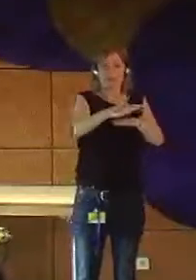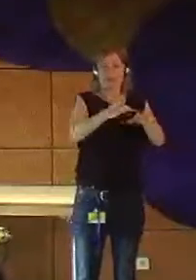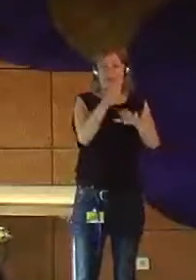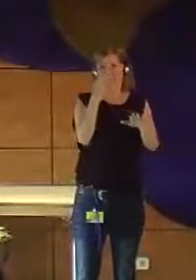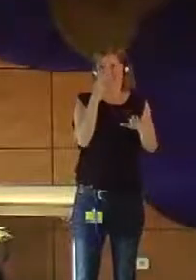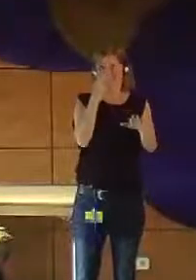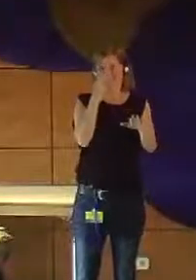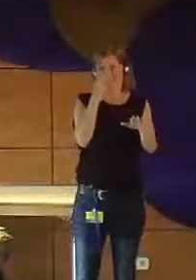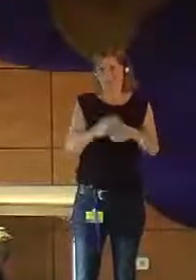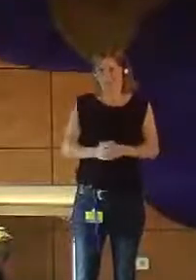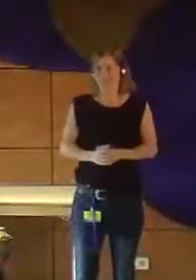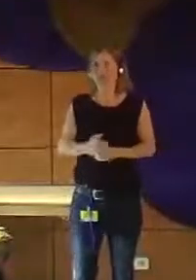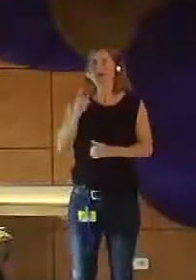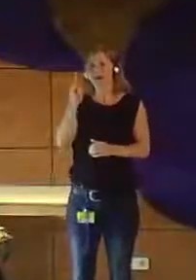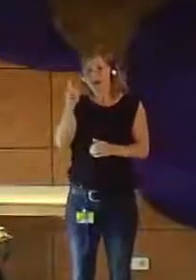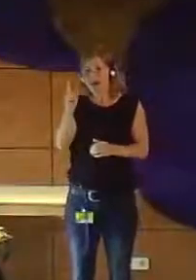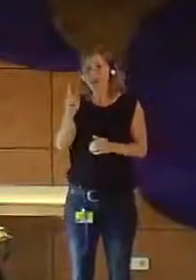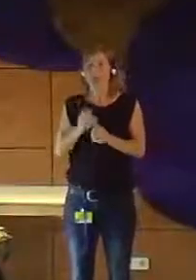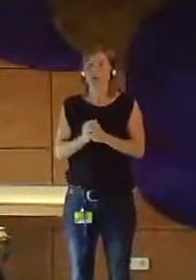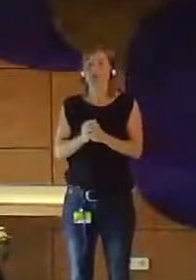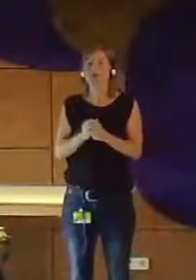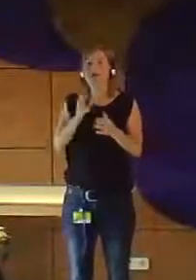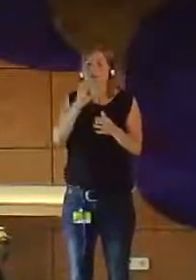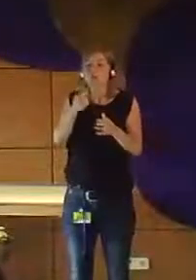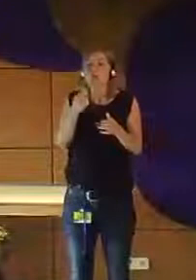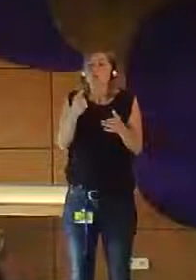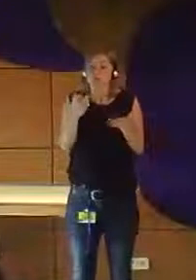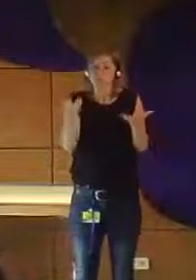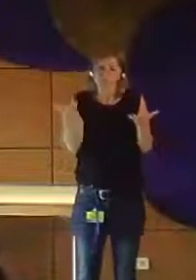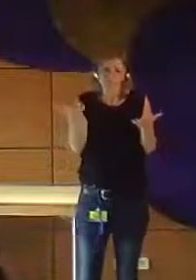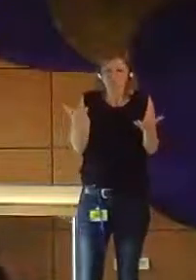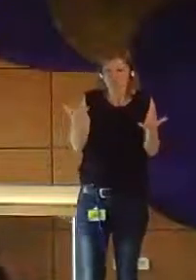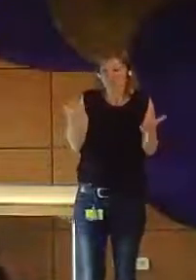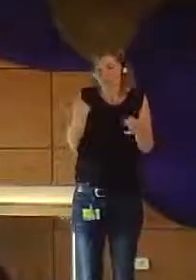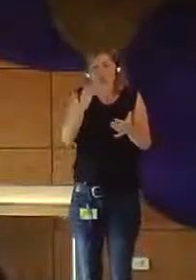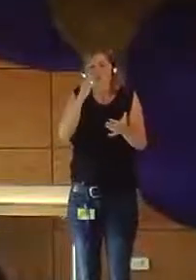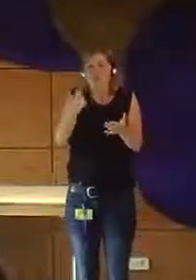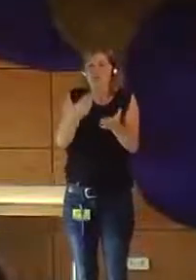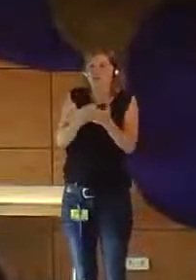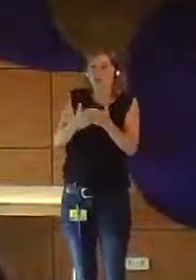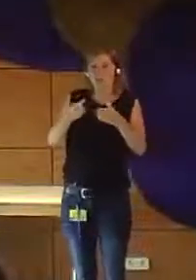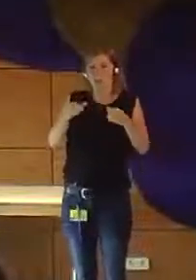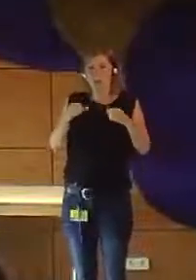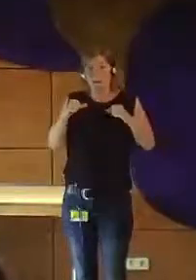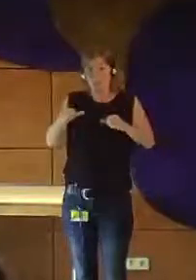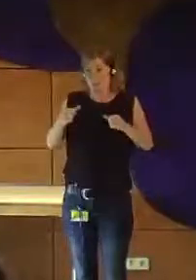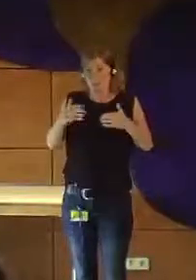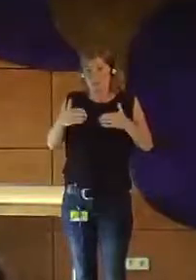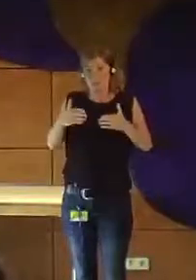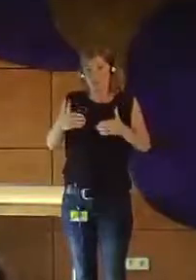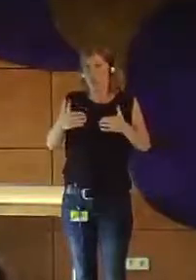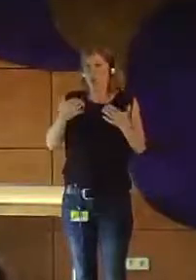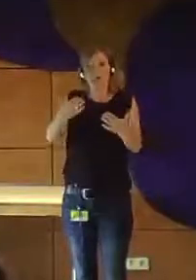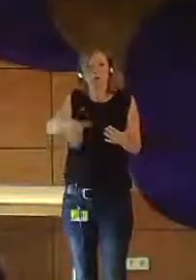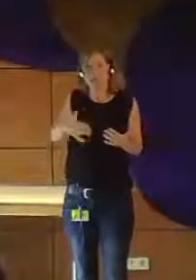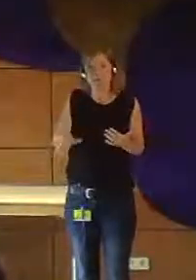is late development, if your daughter is showing no signs of breast development, then her periods are even if she